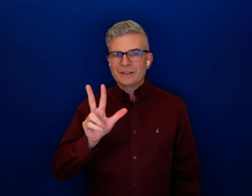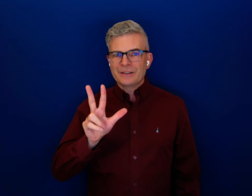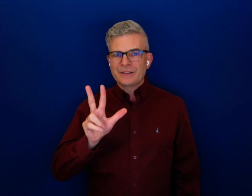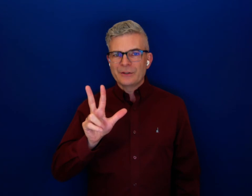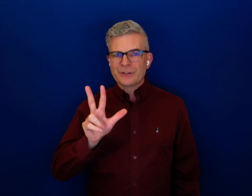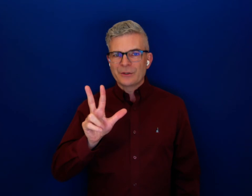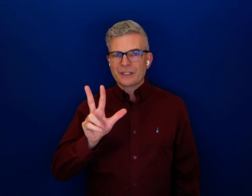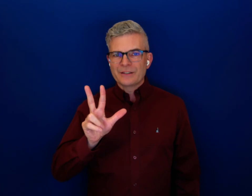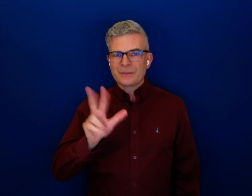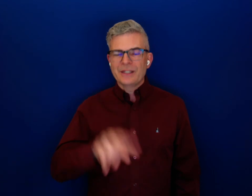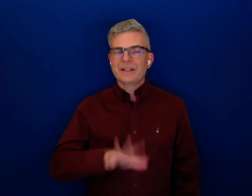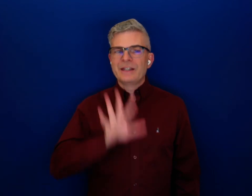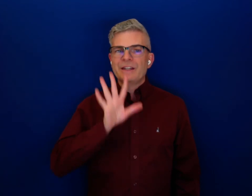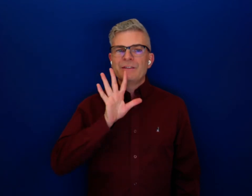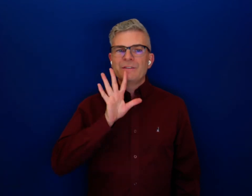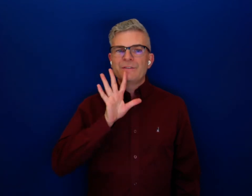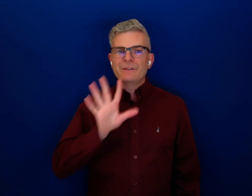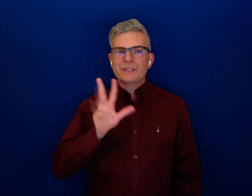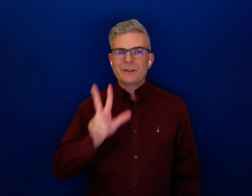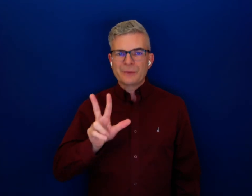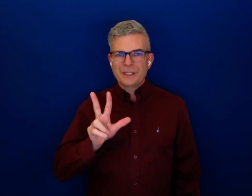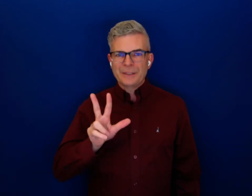53 years old, that's me, 53,